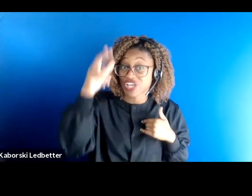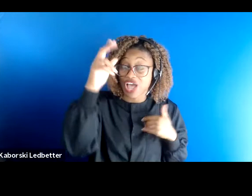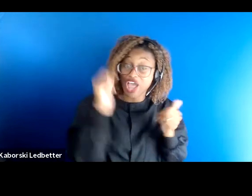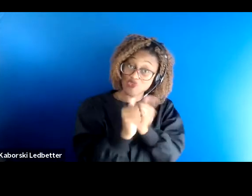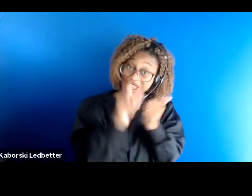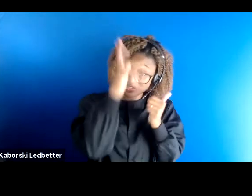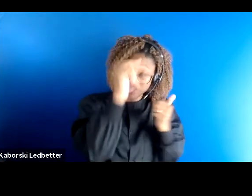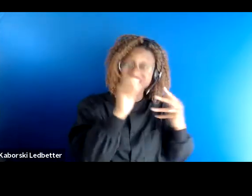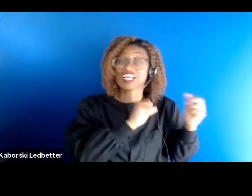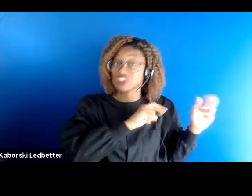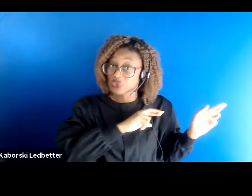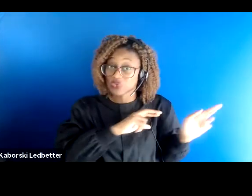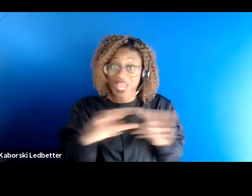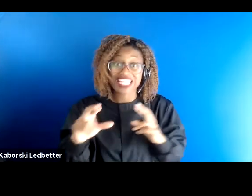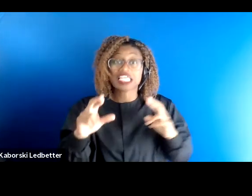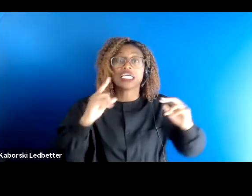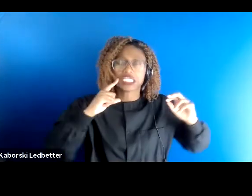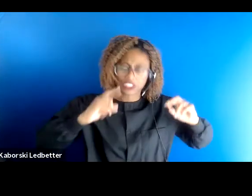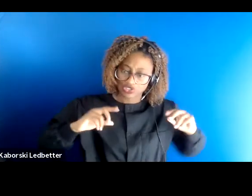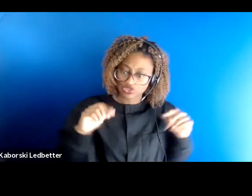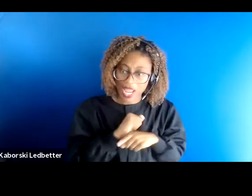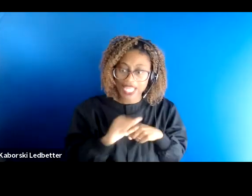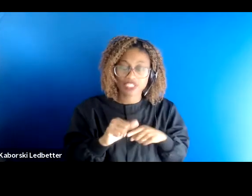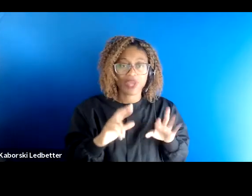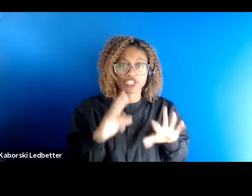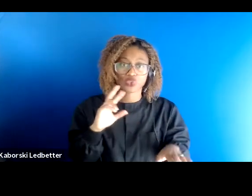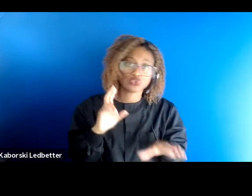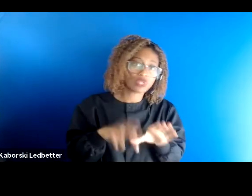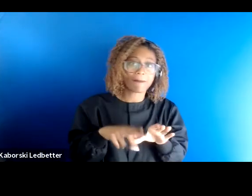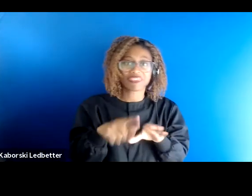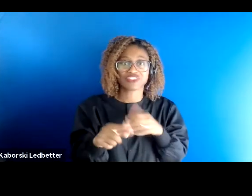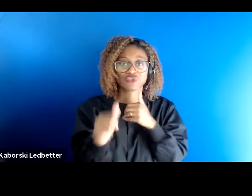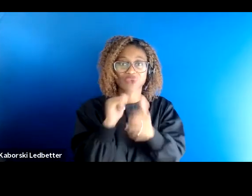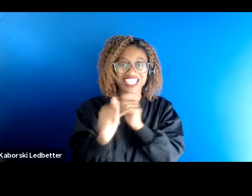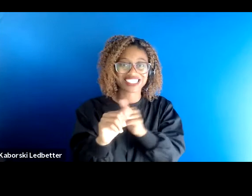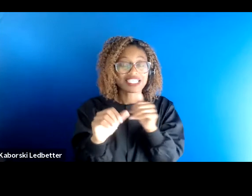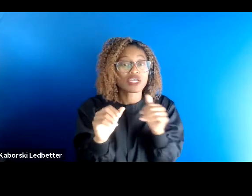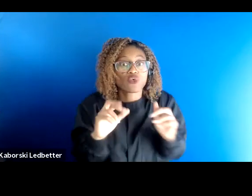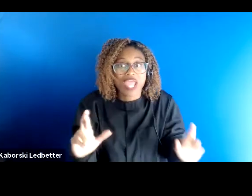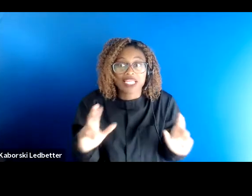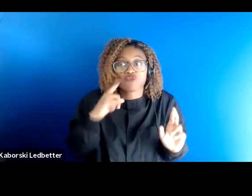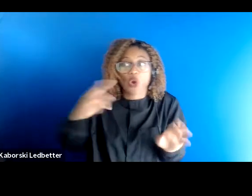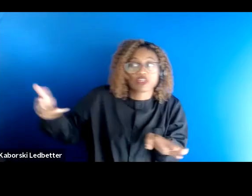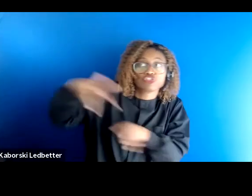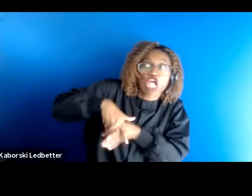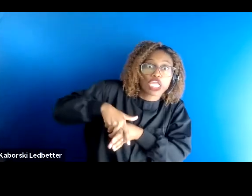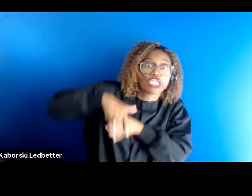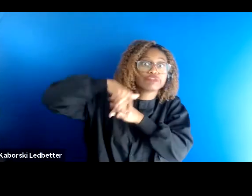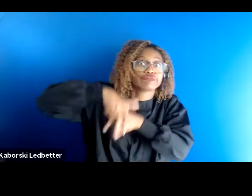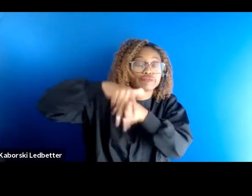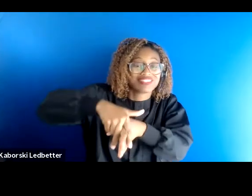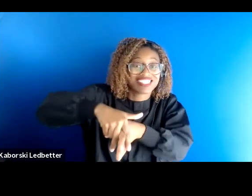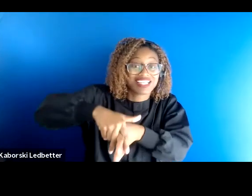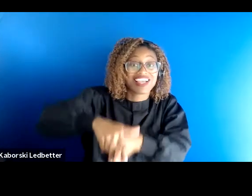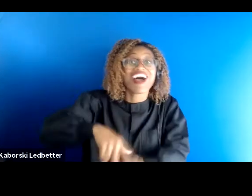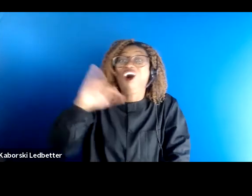that jockey or the person who rides the horse. It's even assuming that everyone is in the starting gate, that